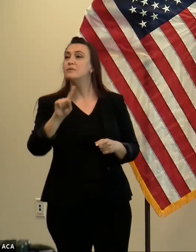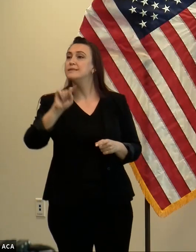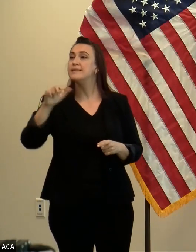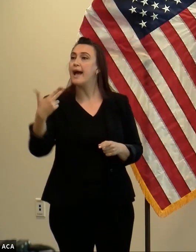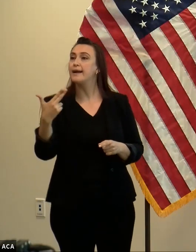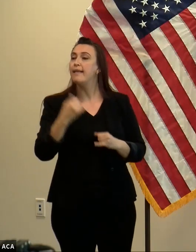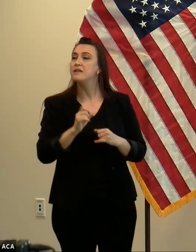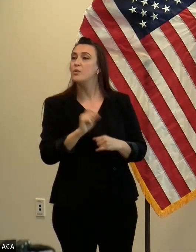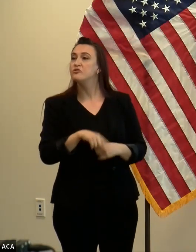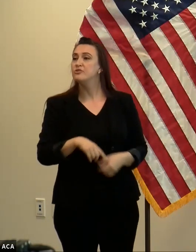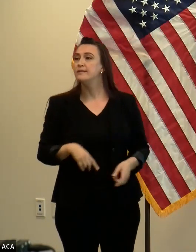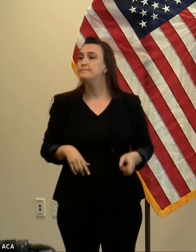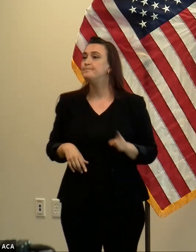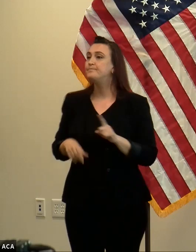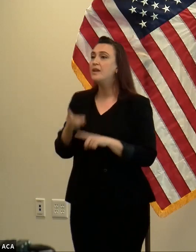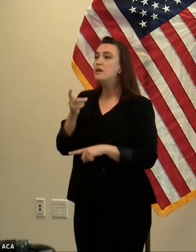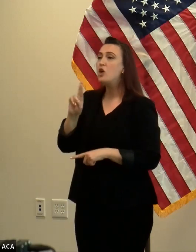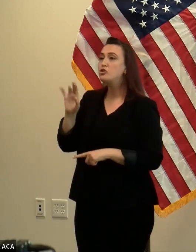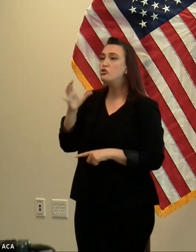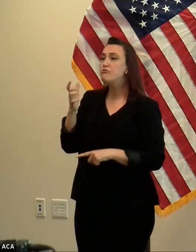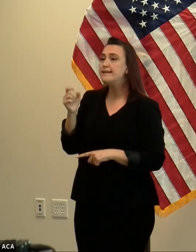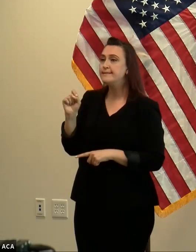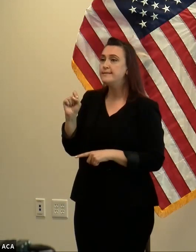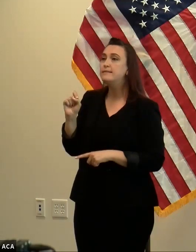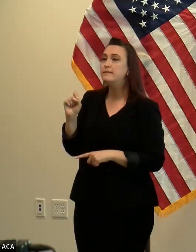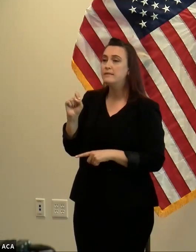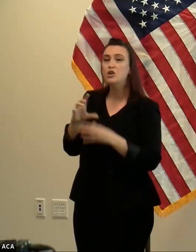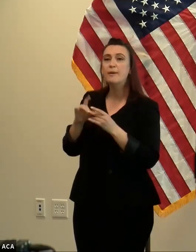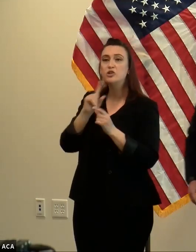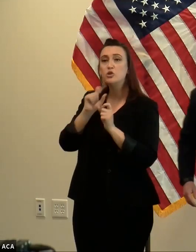last question.